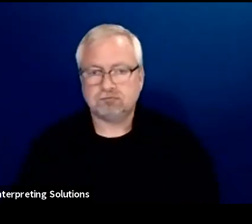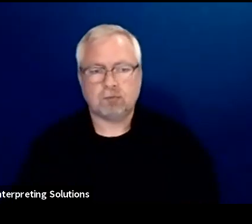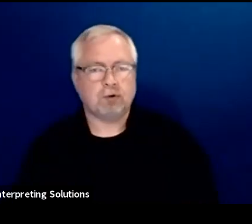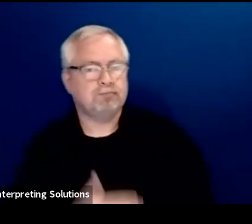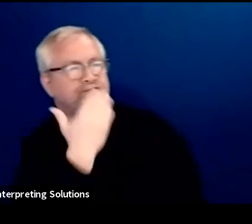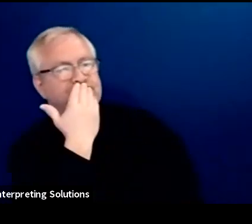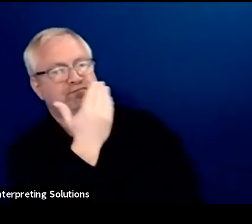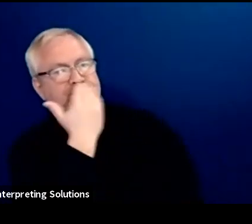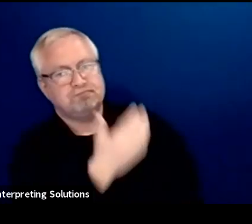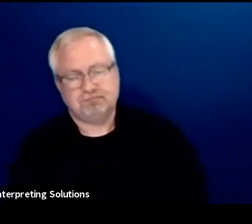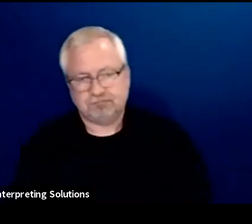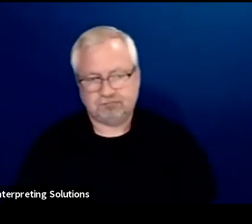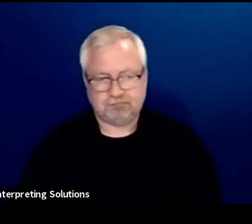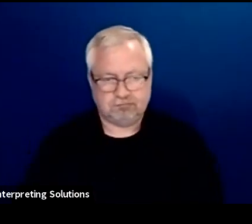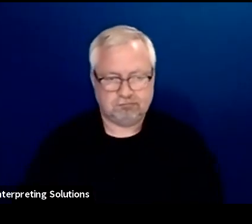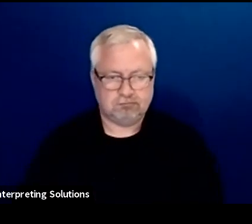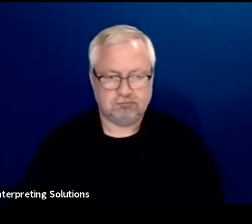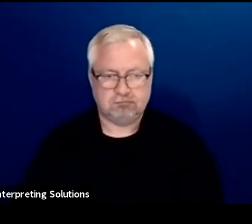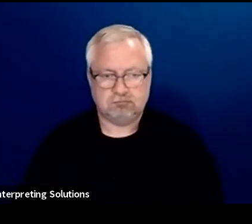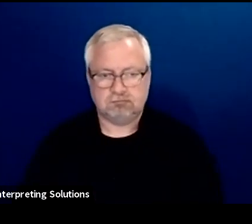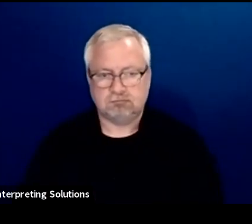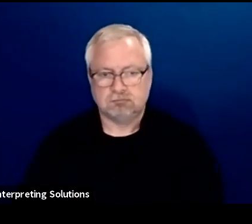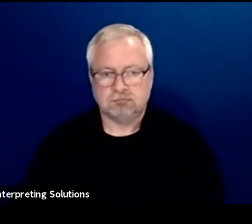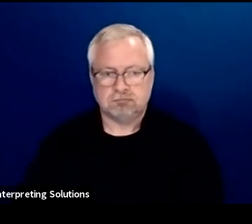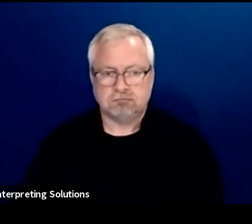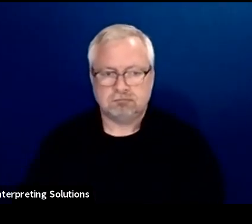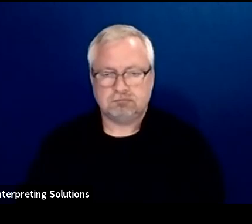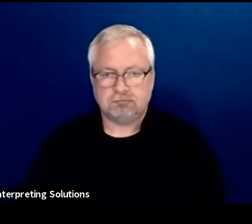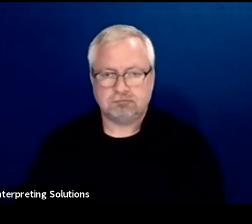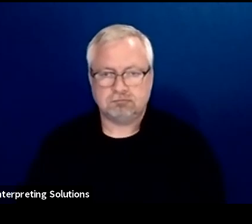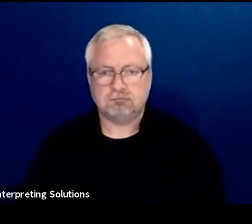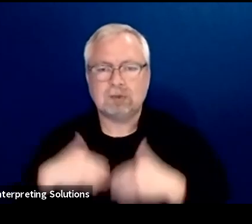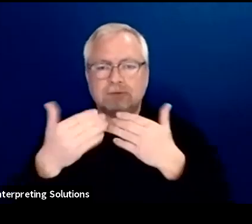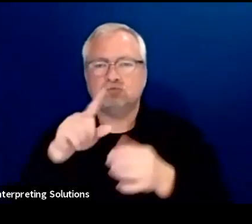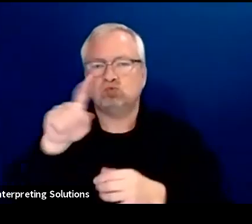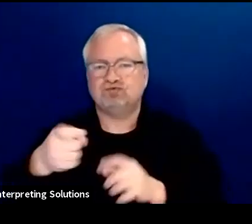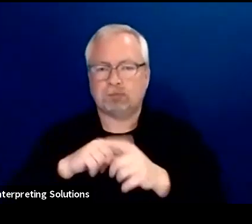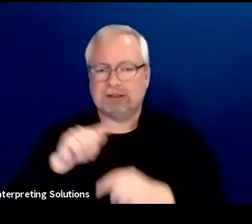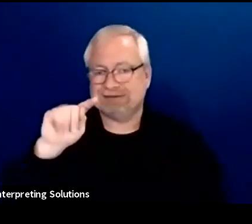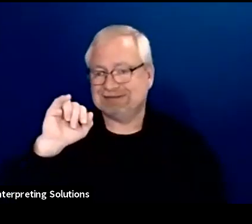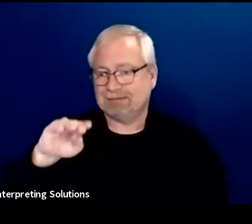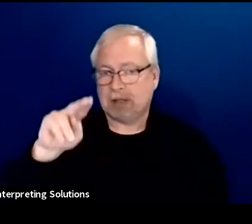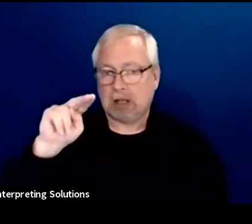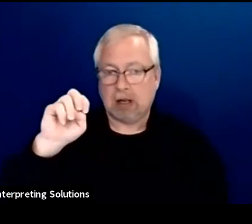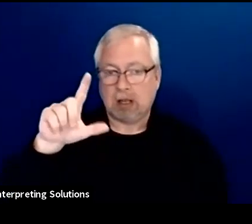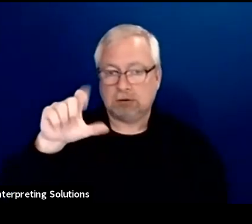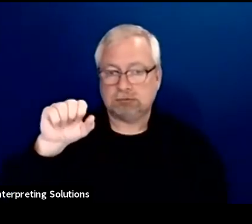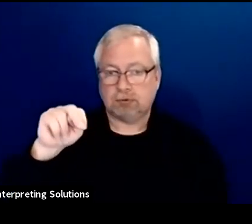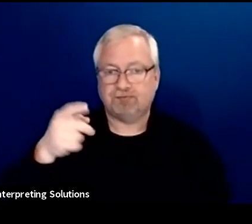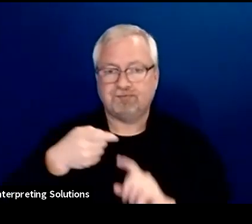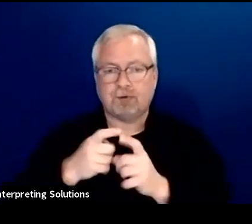Next question comes from the line of Tim Nelson from Minnesota Public Radio. Your line is now open.